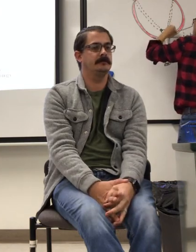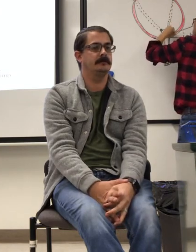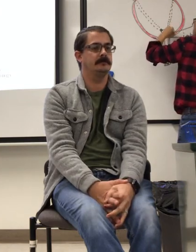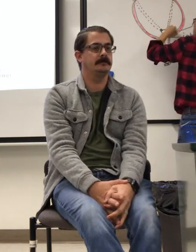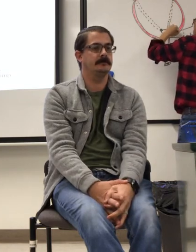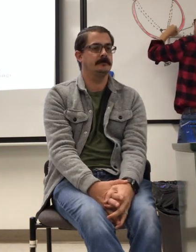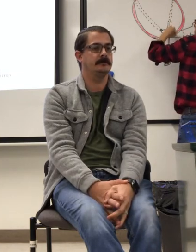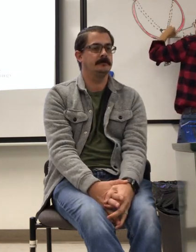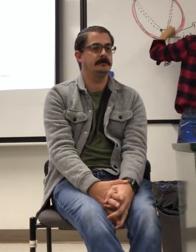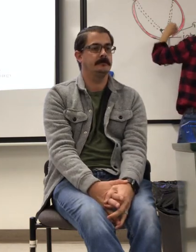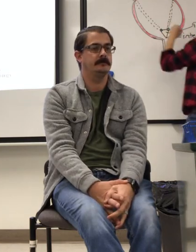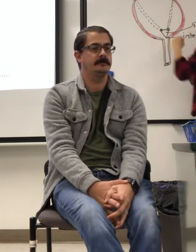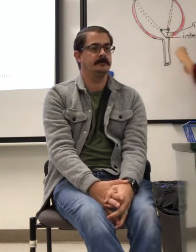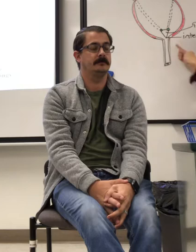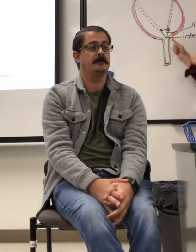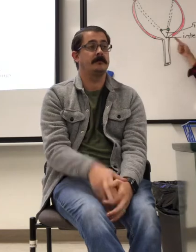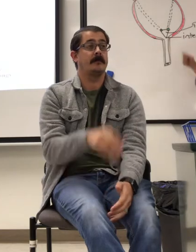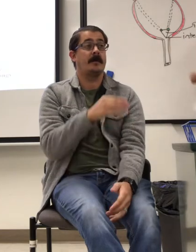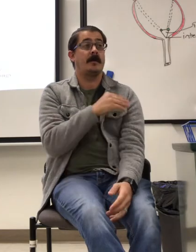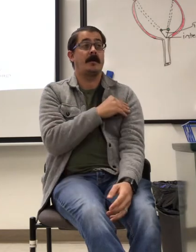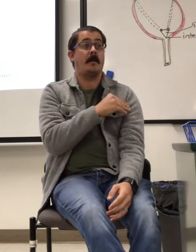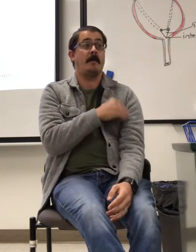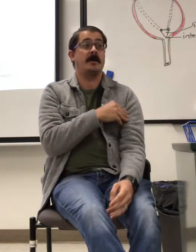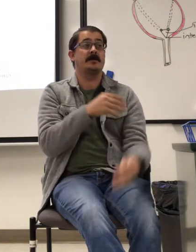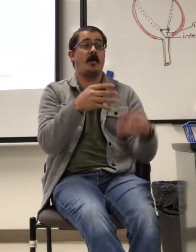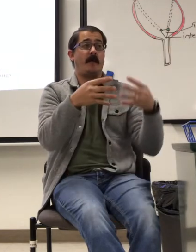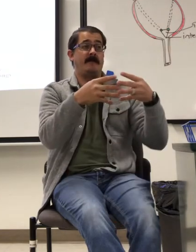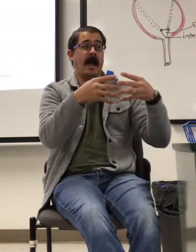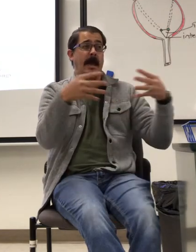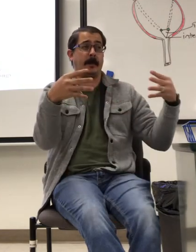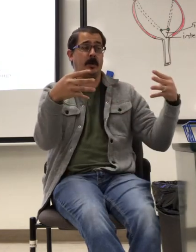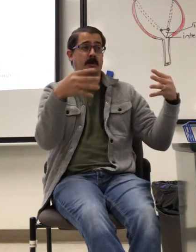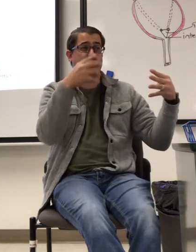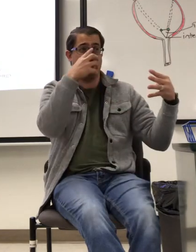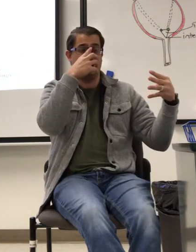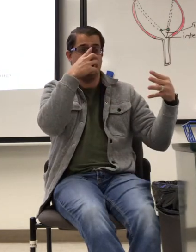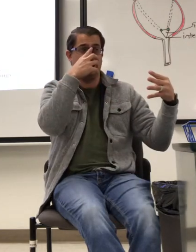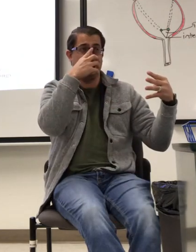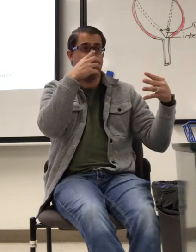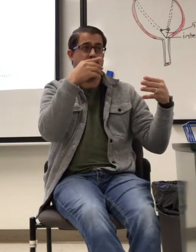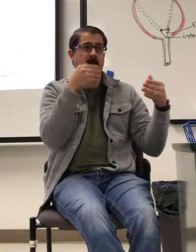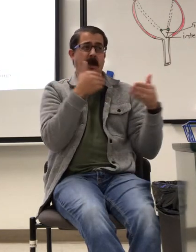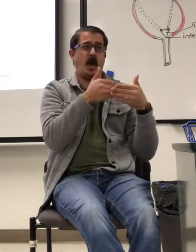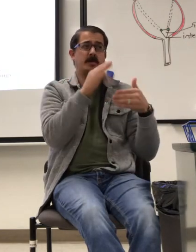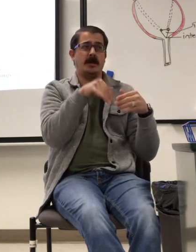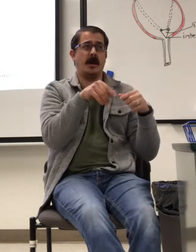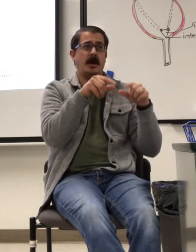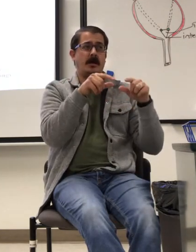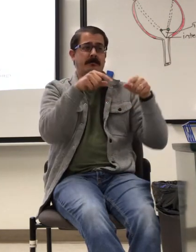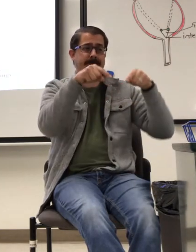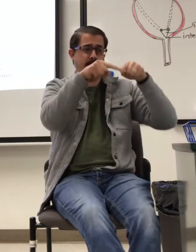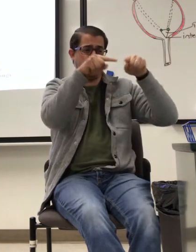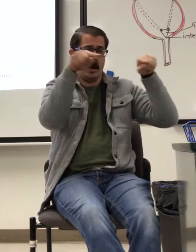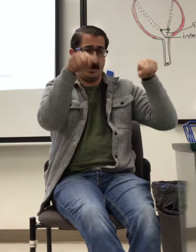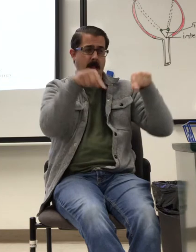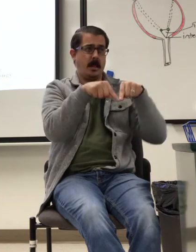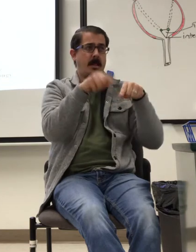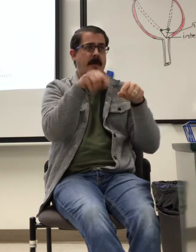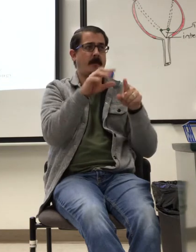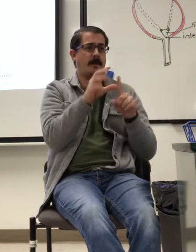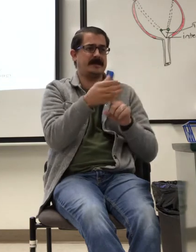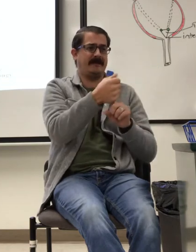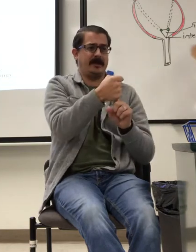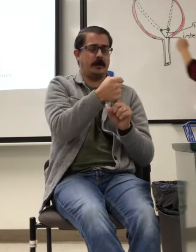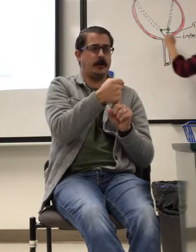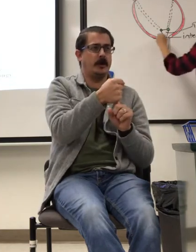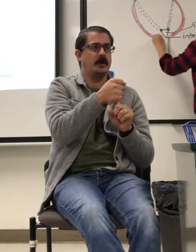Now, when the muscle fibers of detrusor get close to the bladder trigone, they form a sphincter around it.